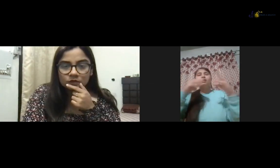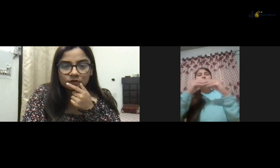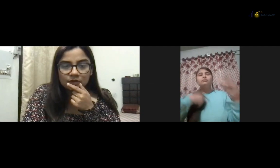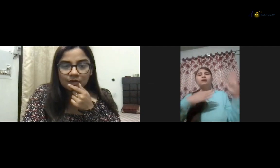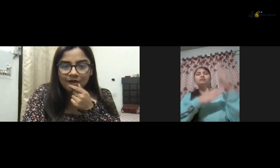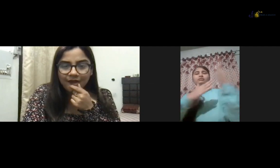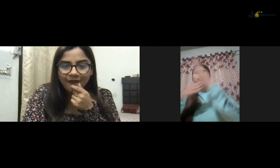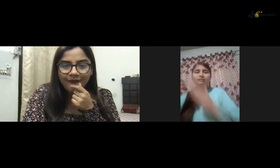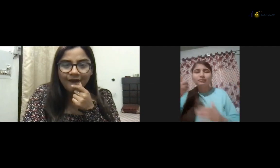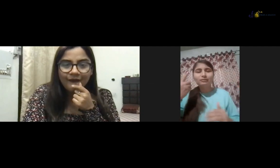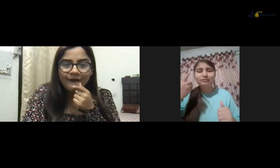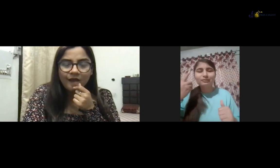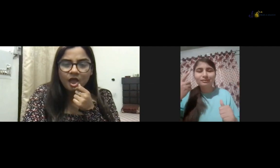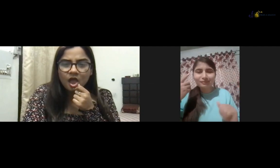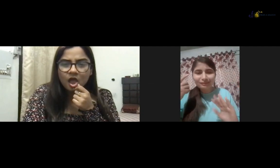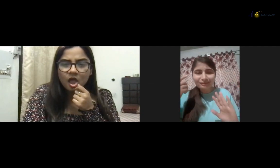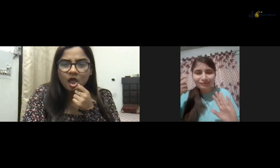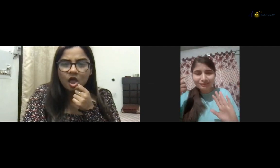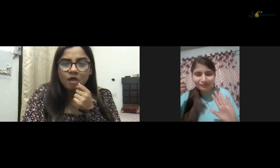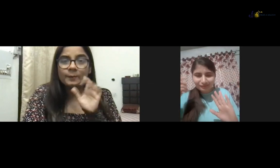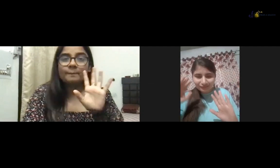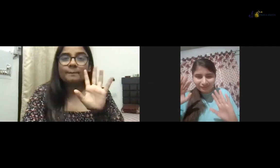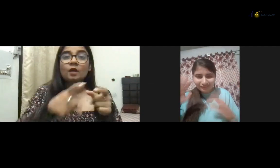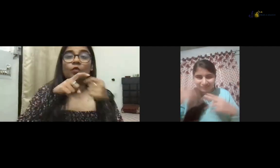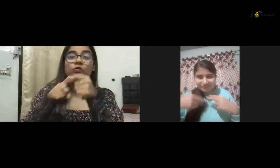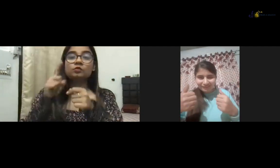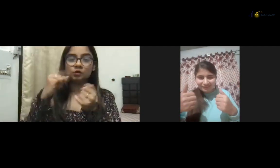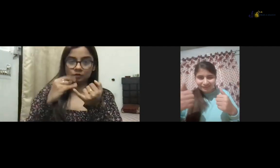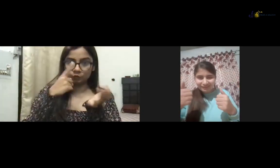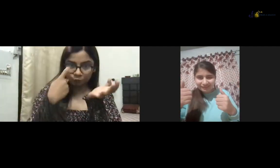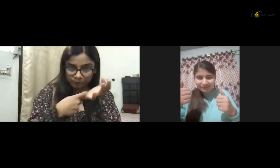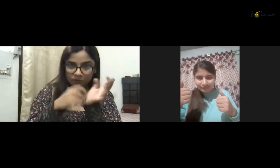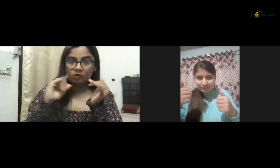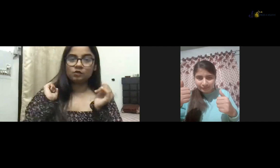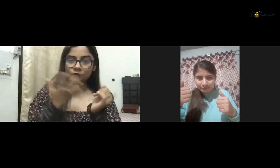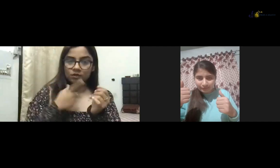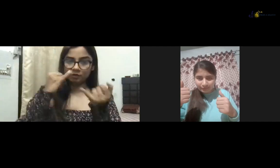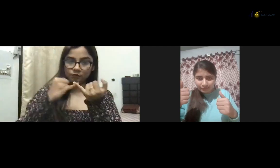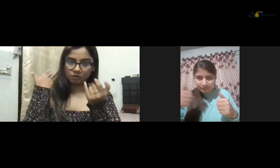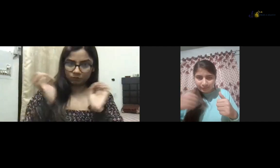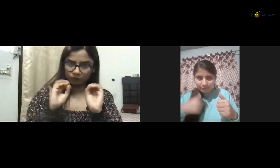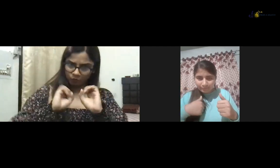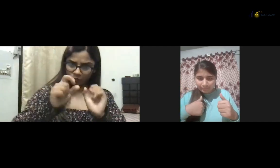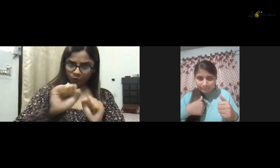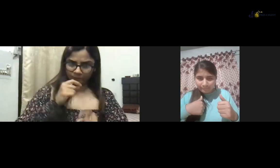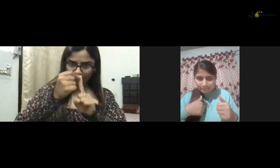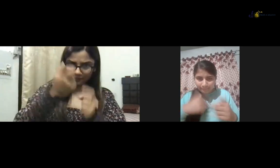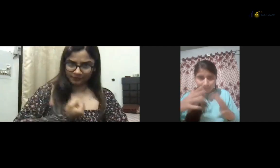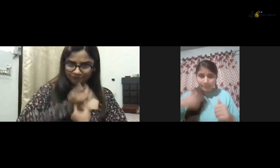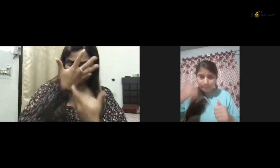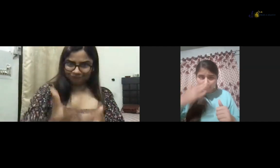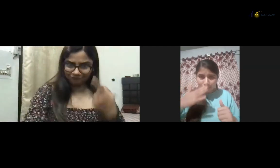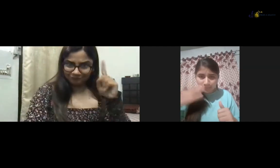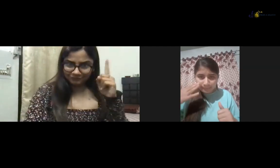I was facing the challenges. I was not able to understand. No. from whom you want to ask the question? From Surbhi,